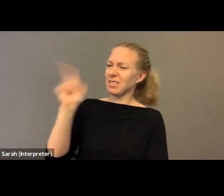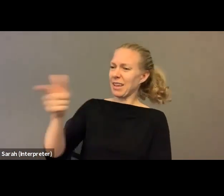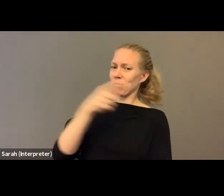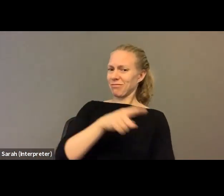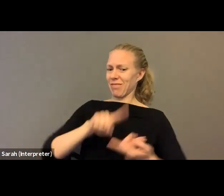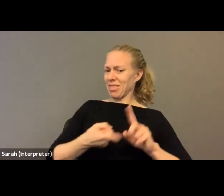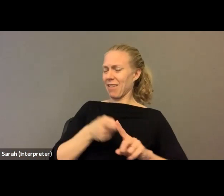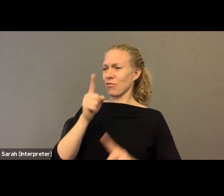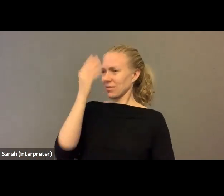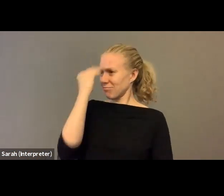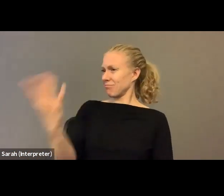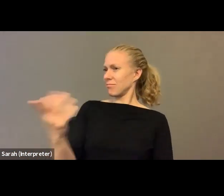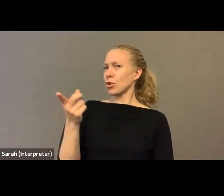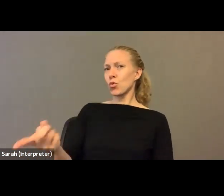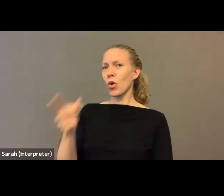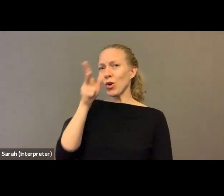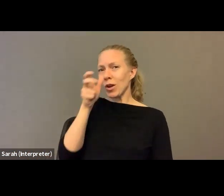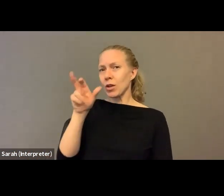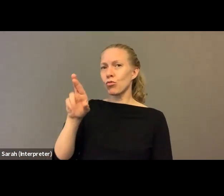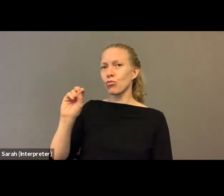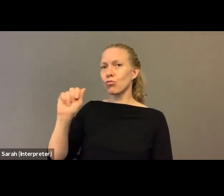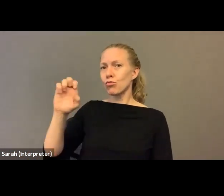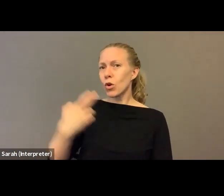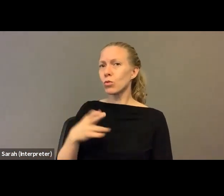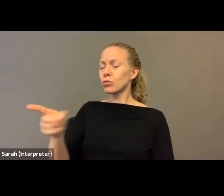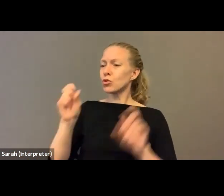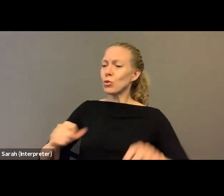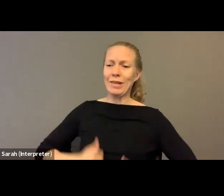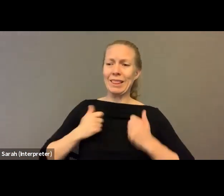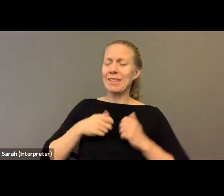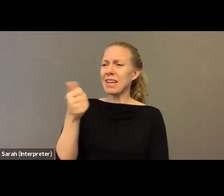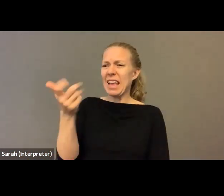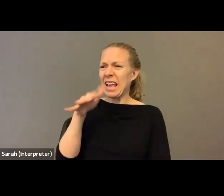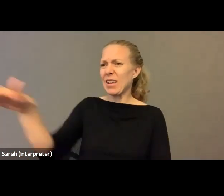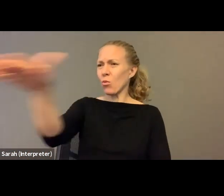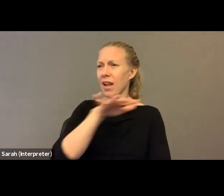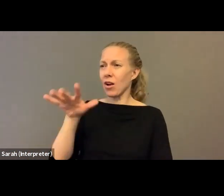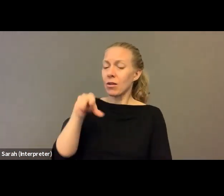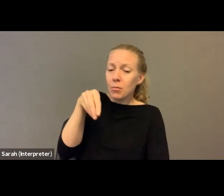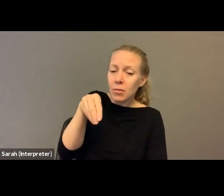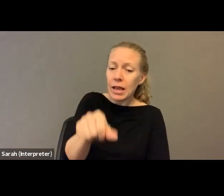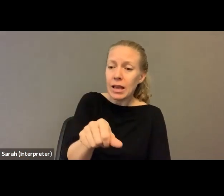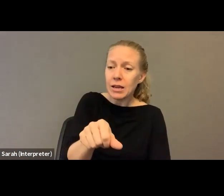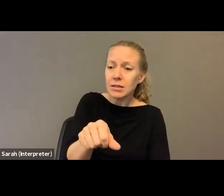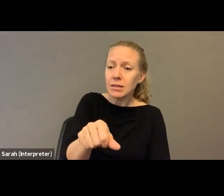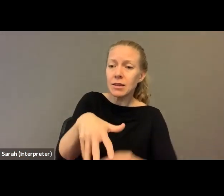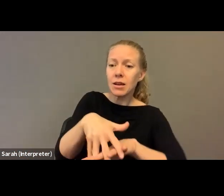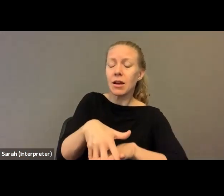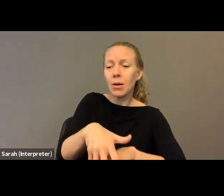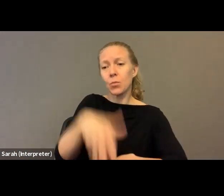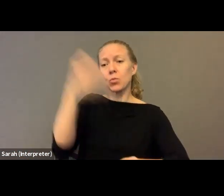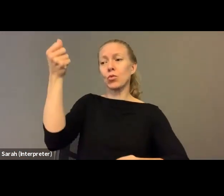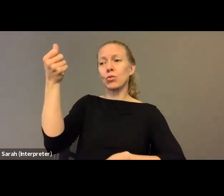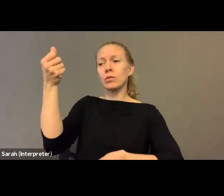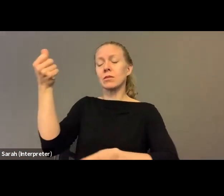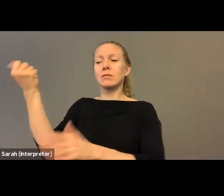live anywhere. Plant, uproot, repeat. I suppose there is truth to this.